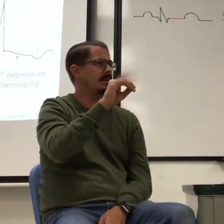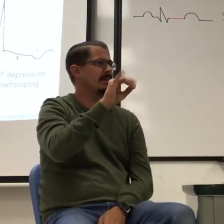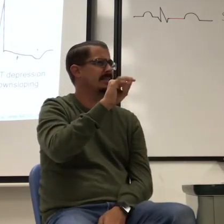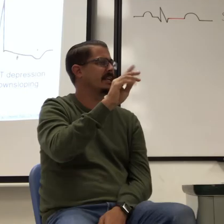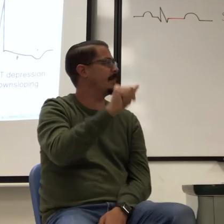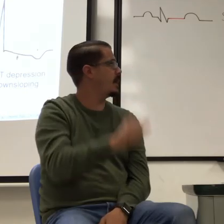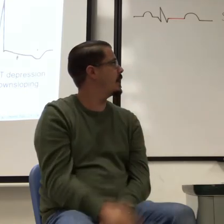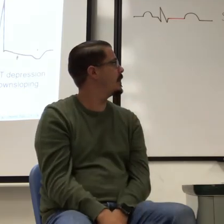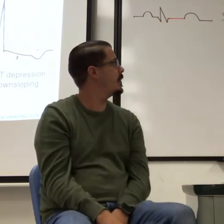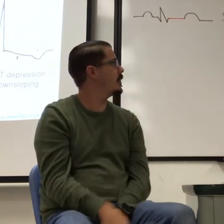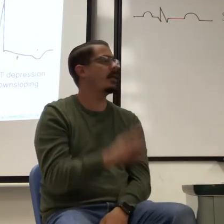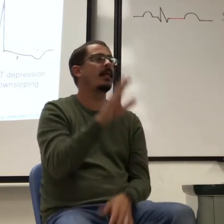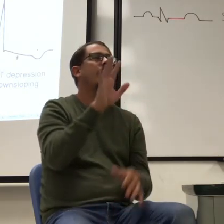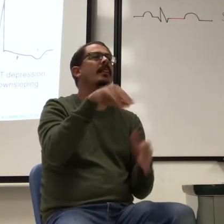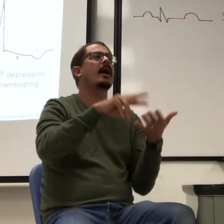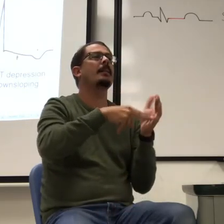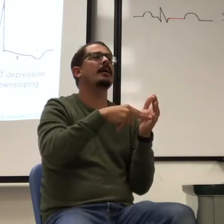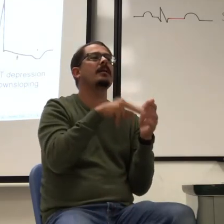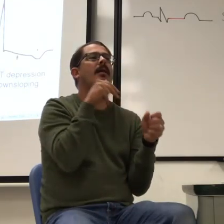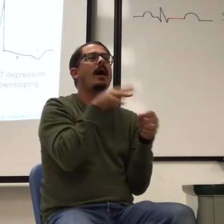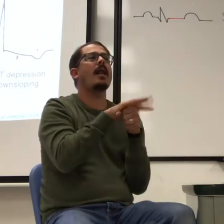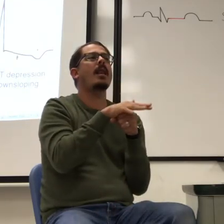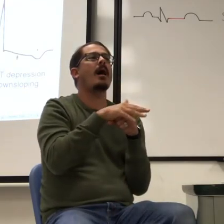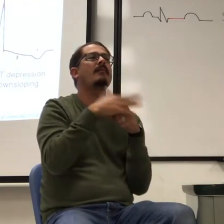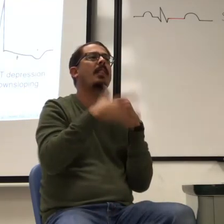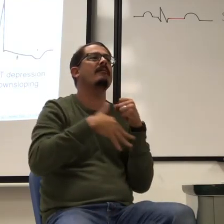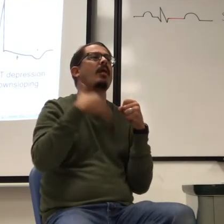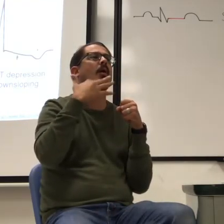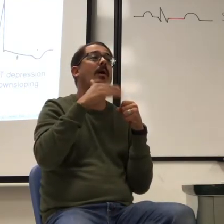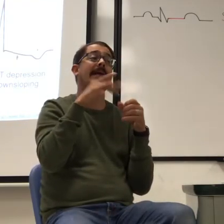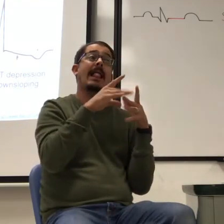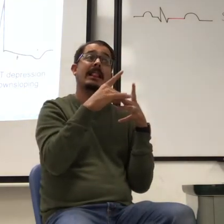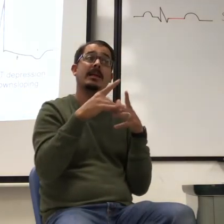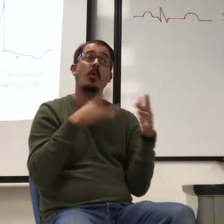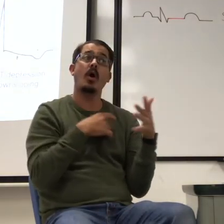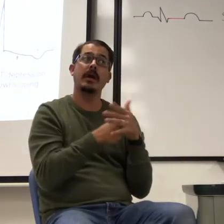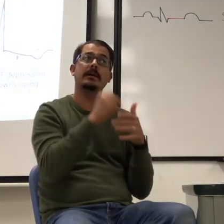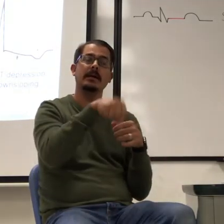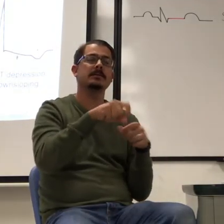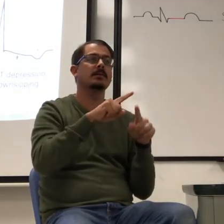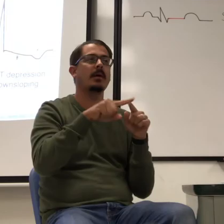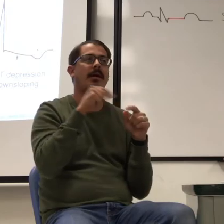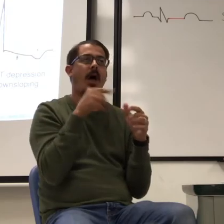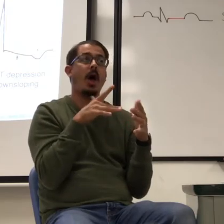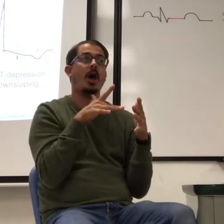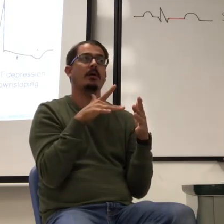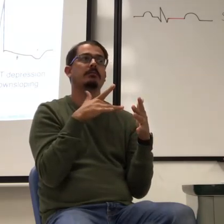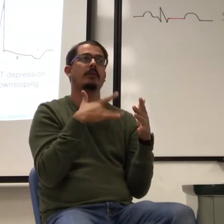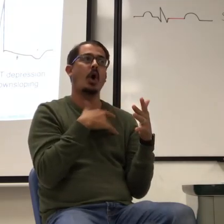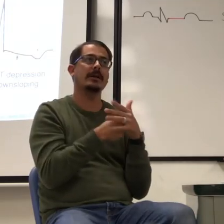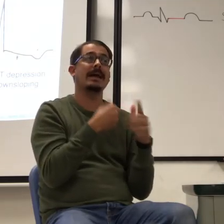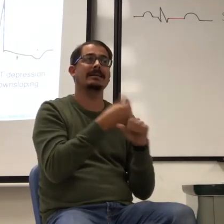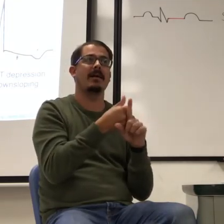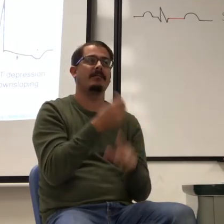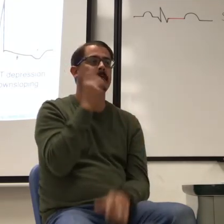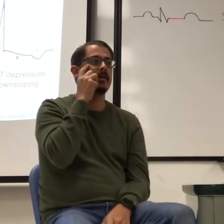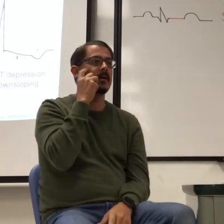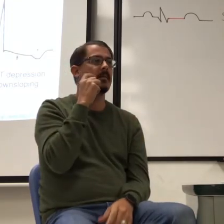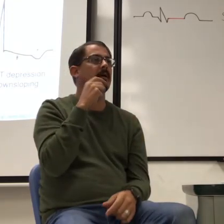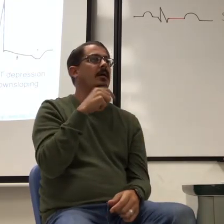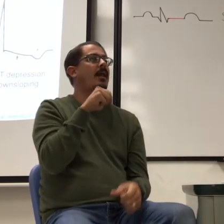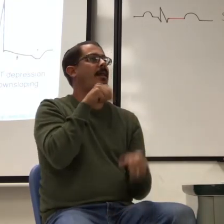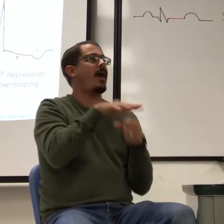Ischemia is a lack of blood flow, but it's not quite a heart attack. It could lead to a heart attack. One could be happening very soon after. But the lack of